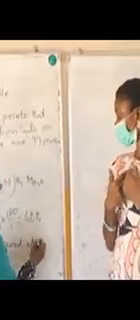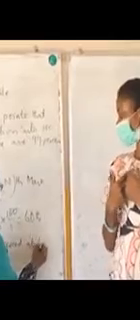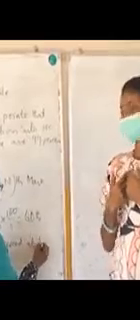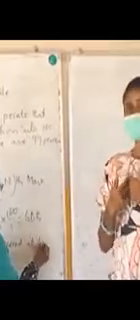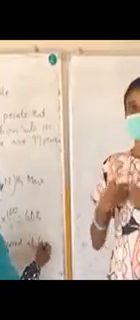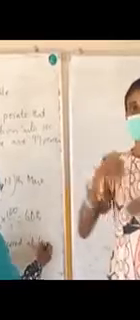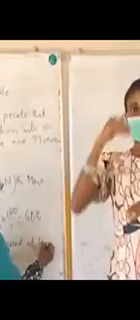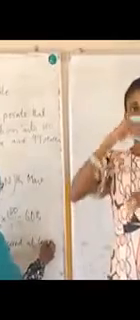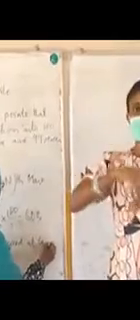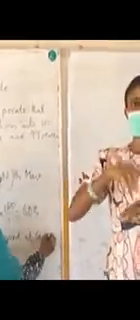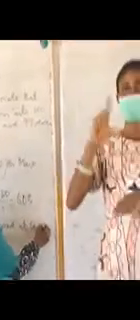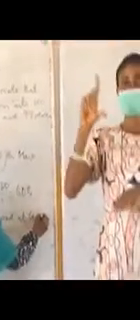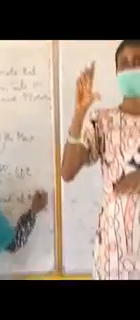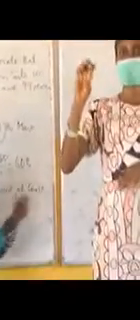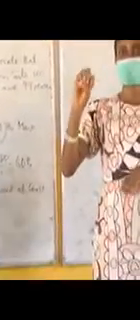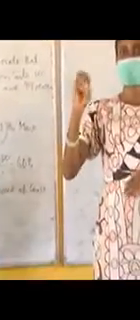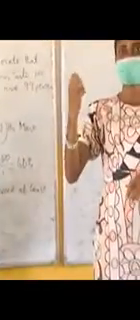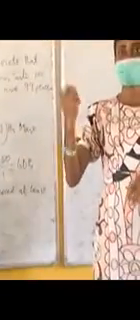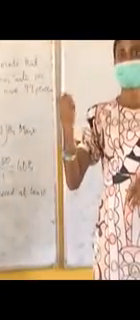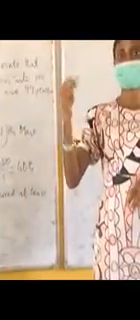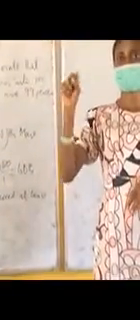at least